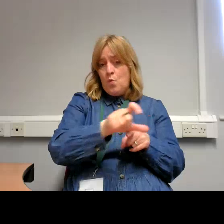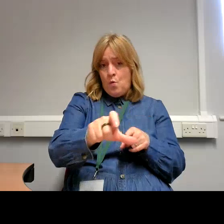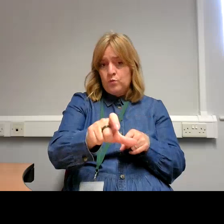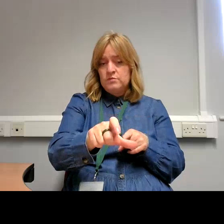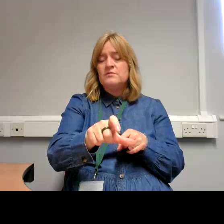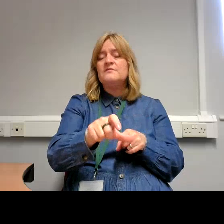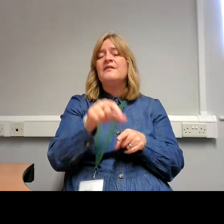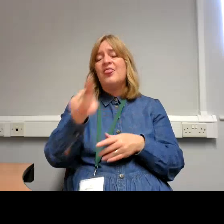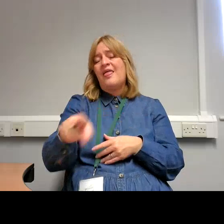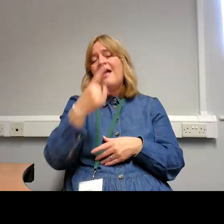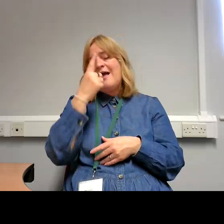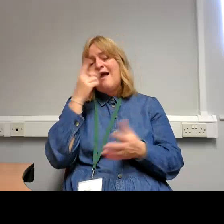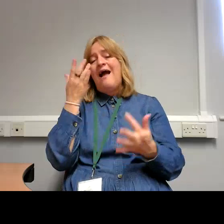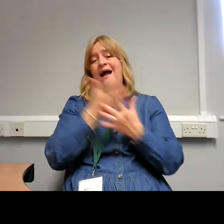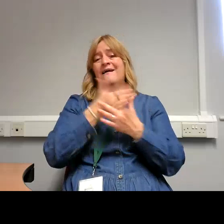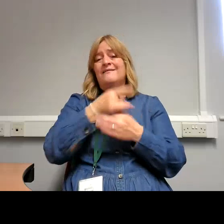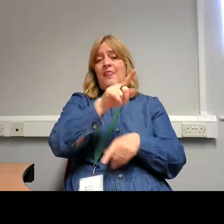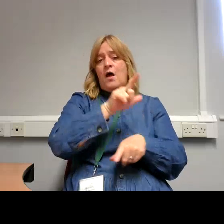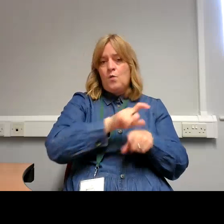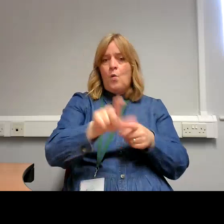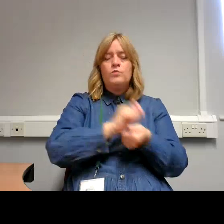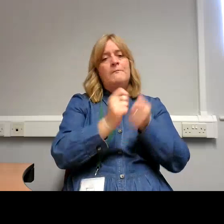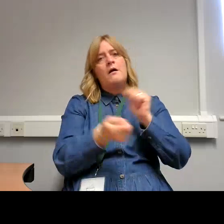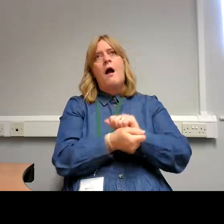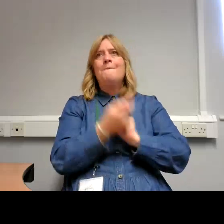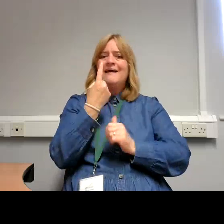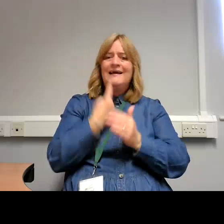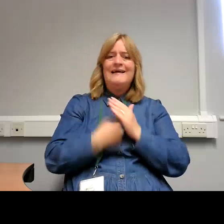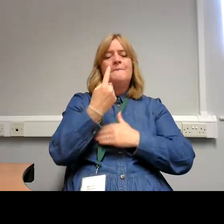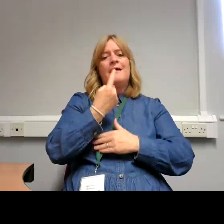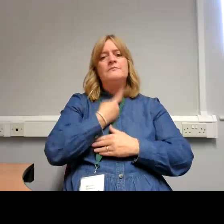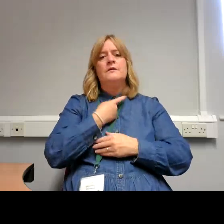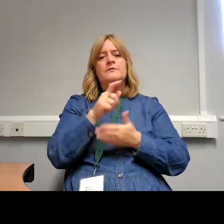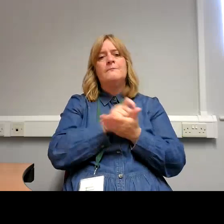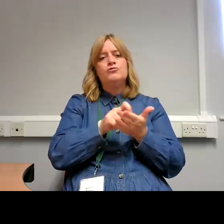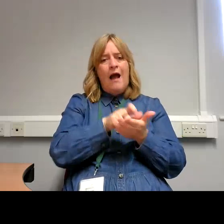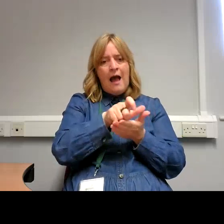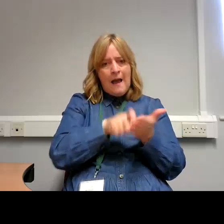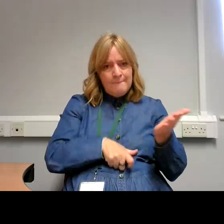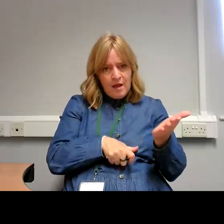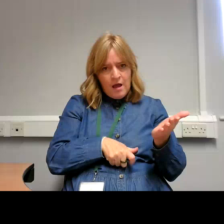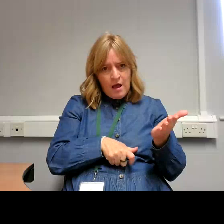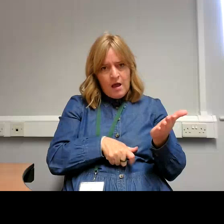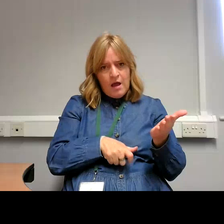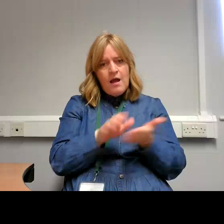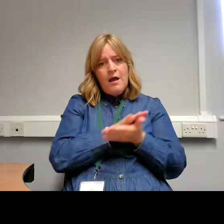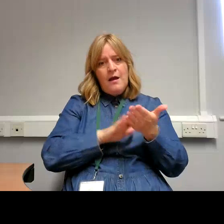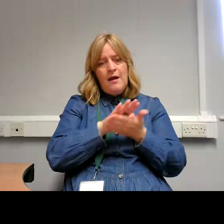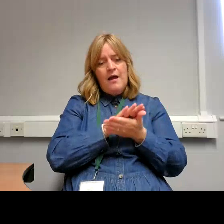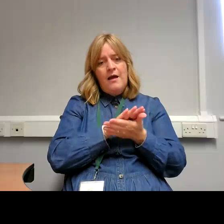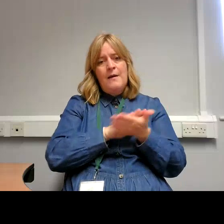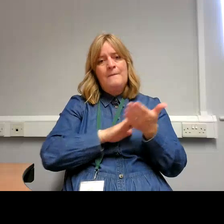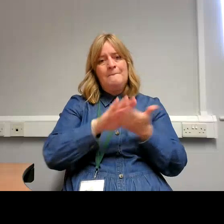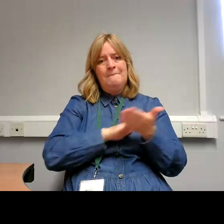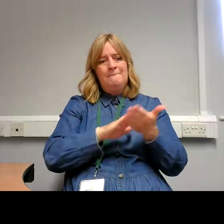to access to become an independent prescriber. And then they have an annotation next to their name on our